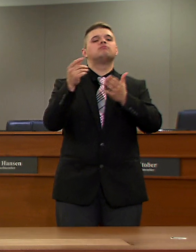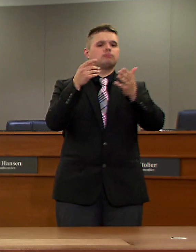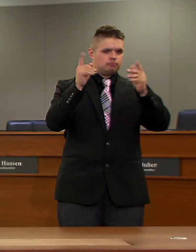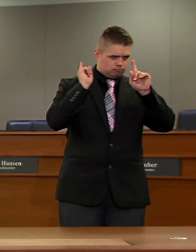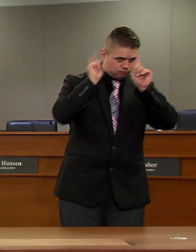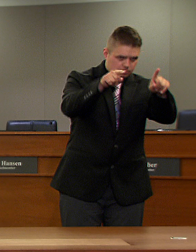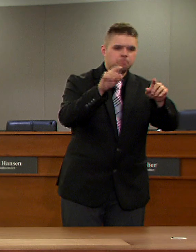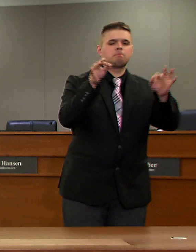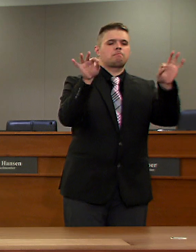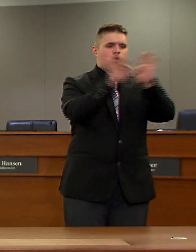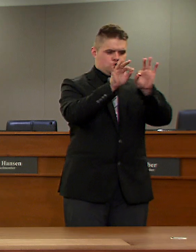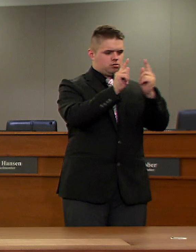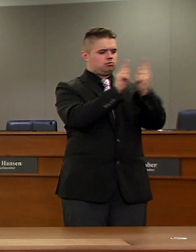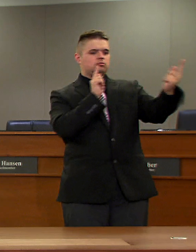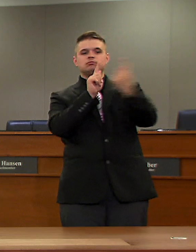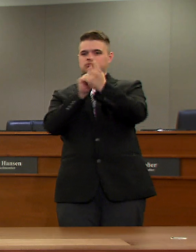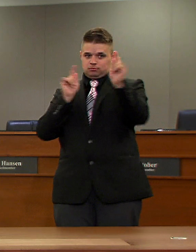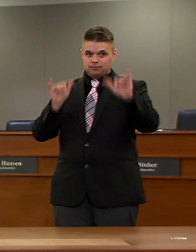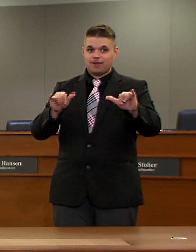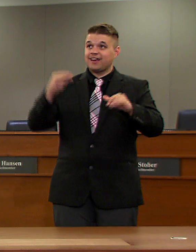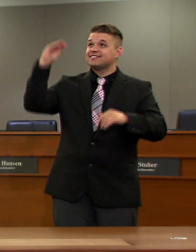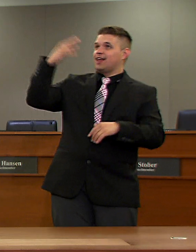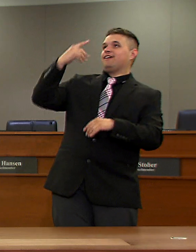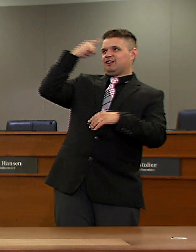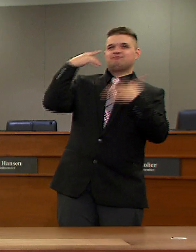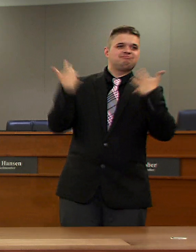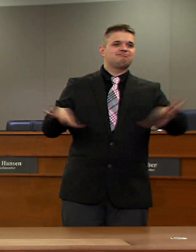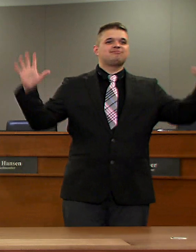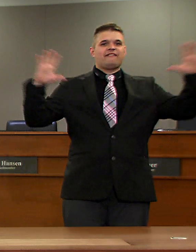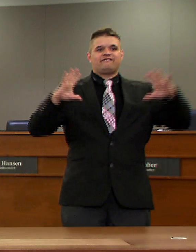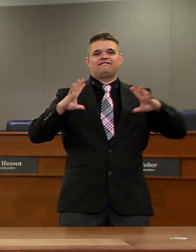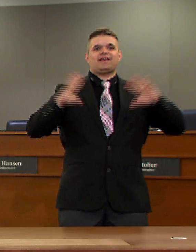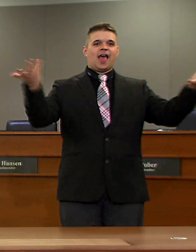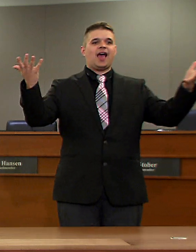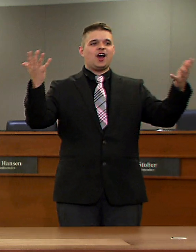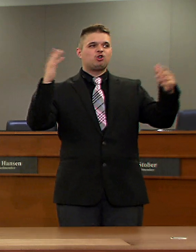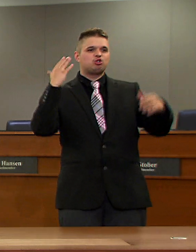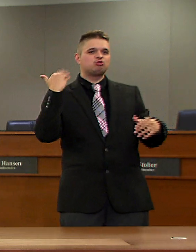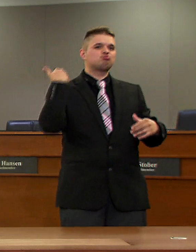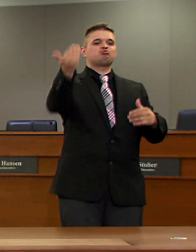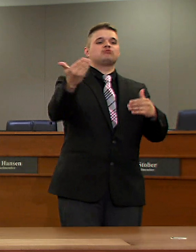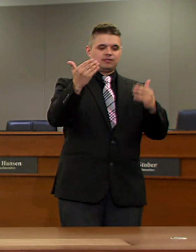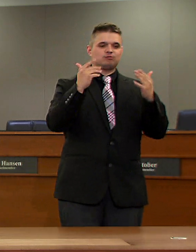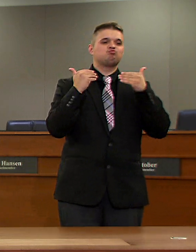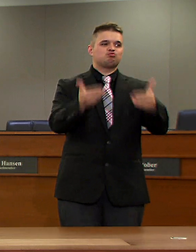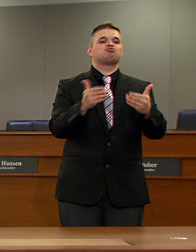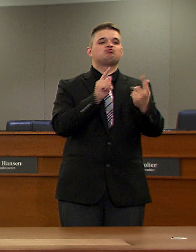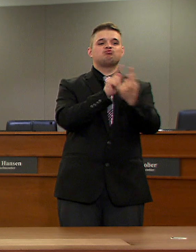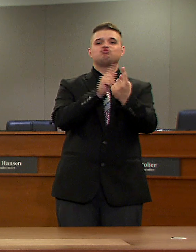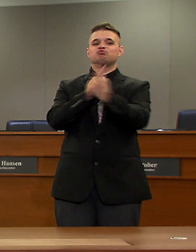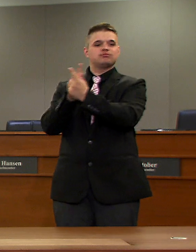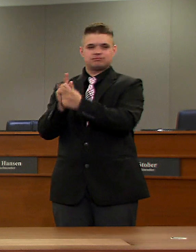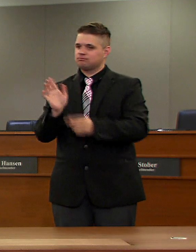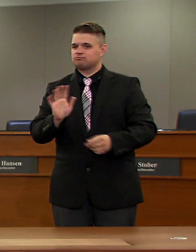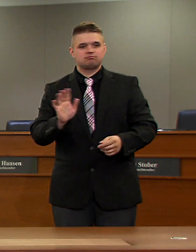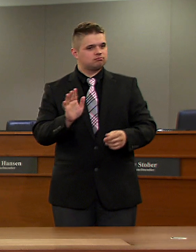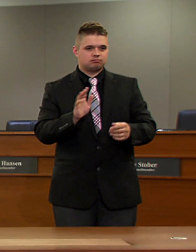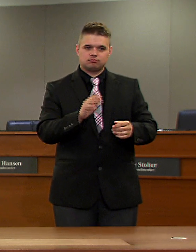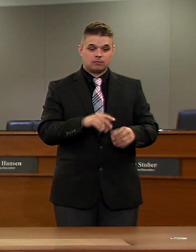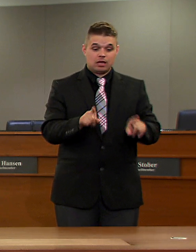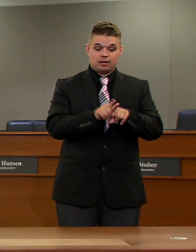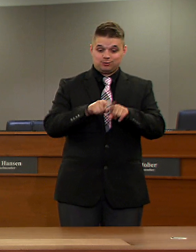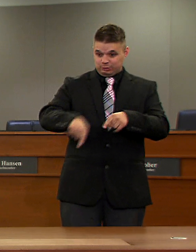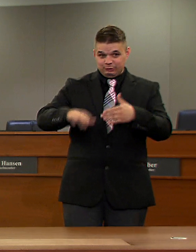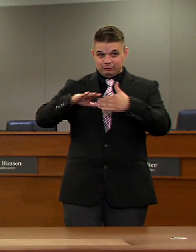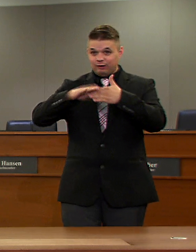weather, more and more people will be drawn together because of the sunshine and the holidays this weekend. And